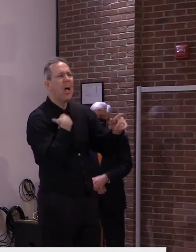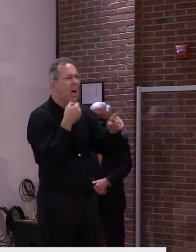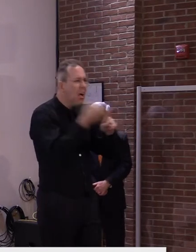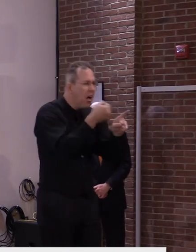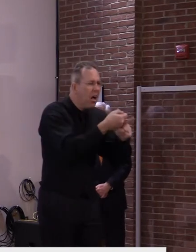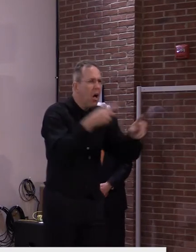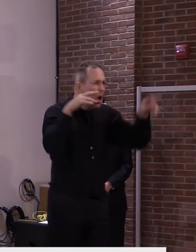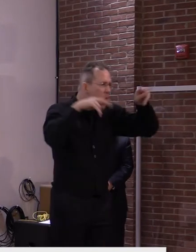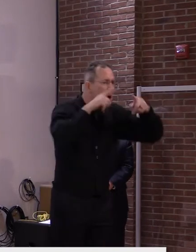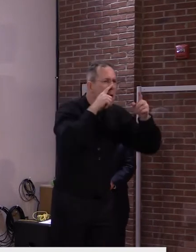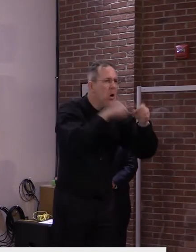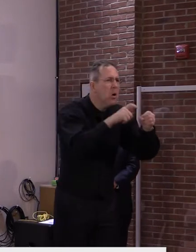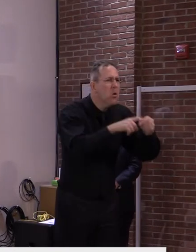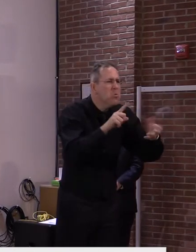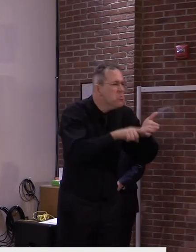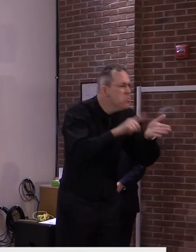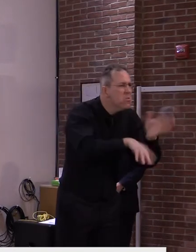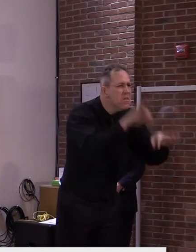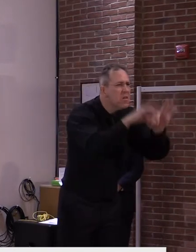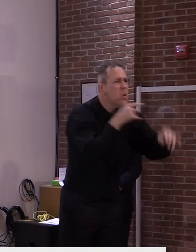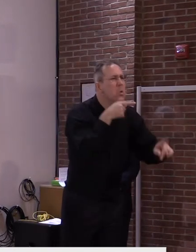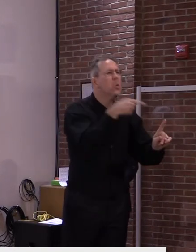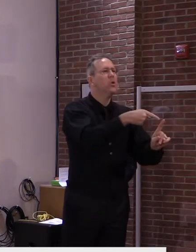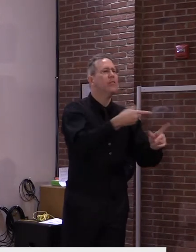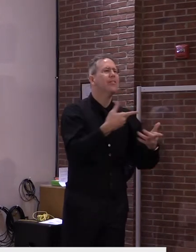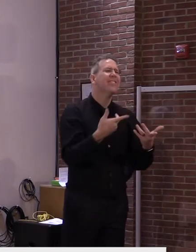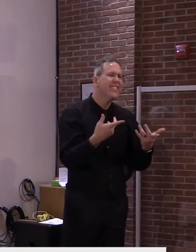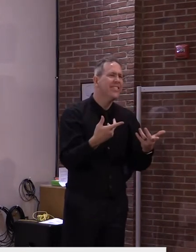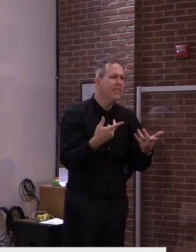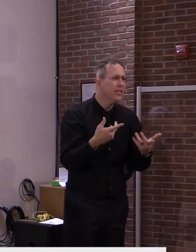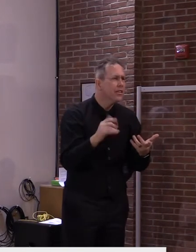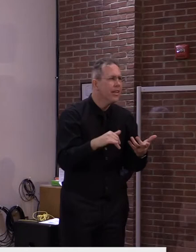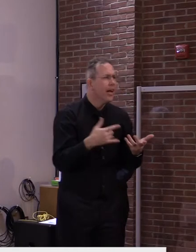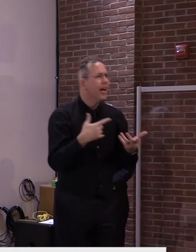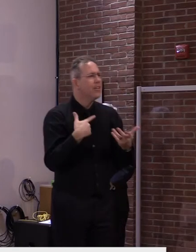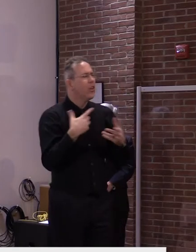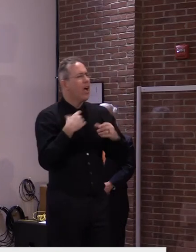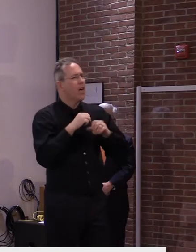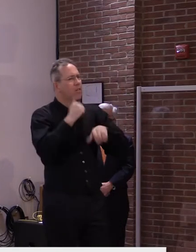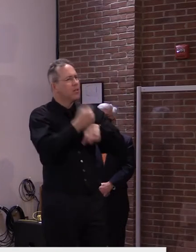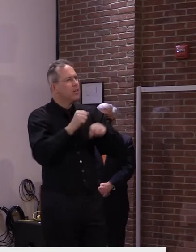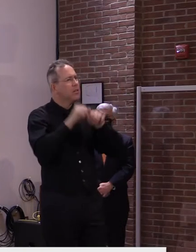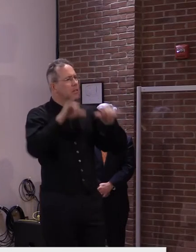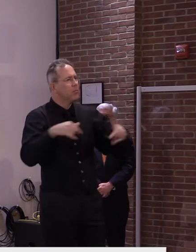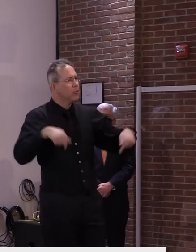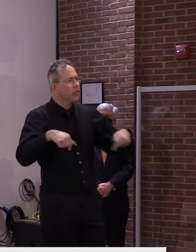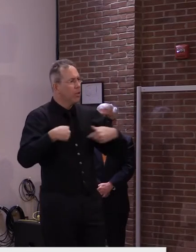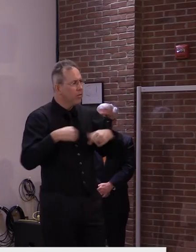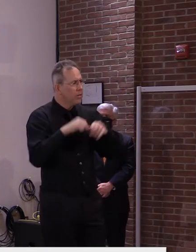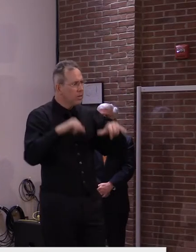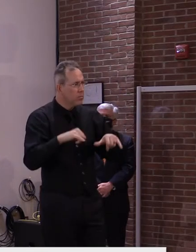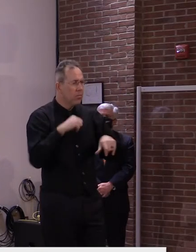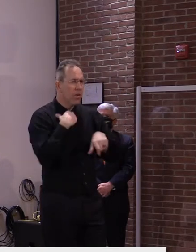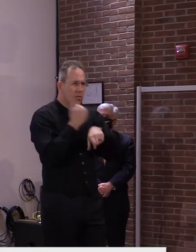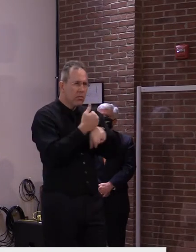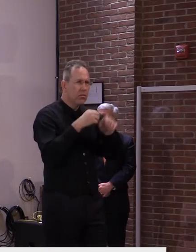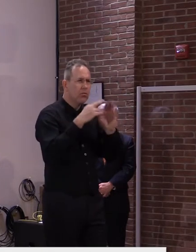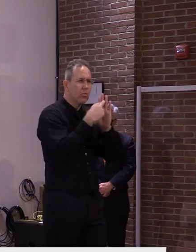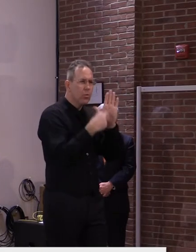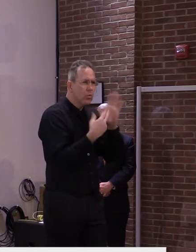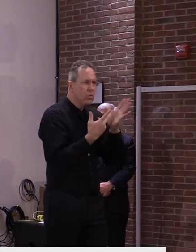legally supported that go into determining if we can actually put a name next to a certain number